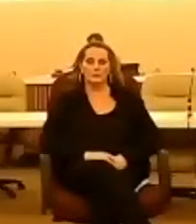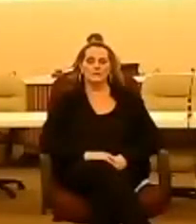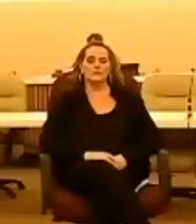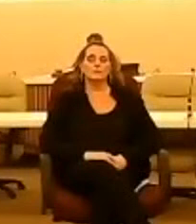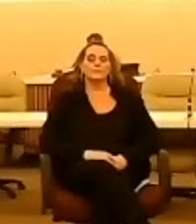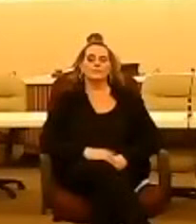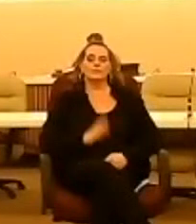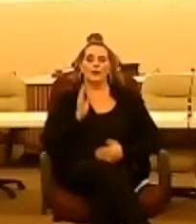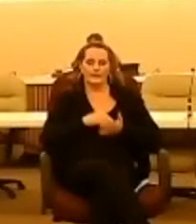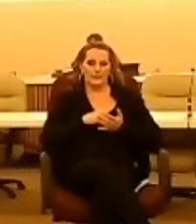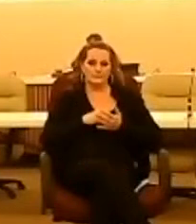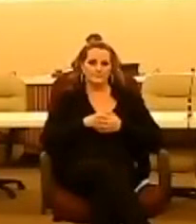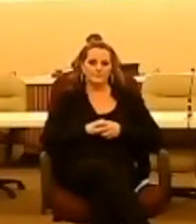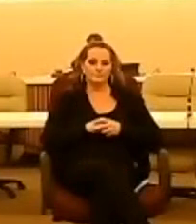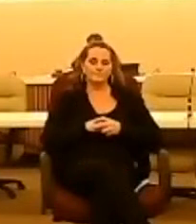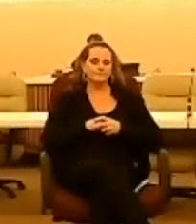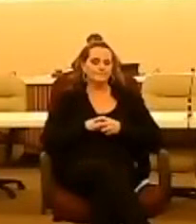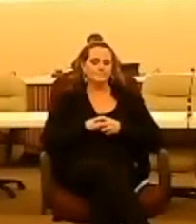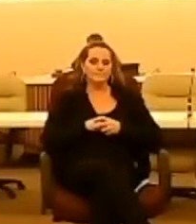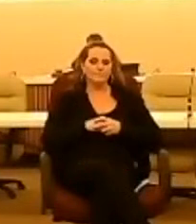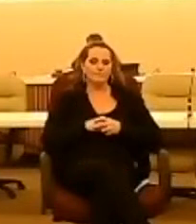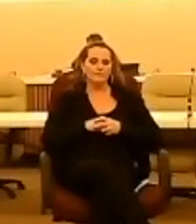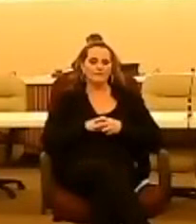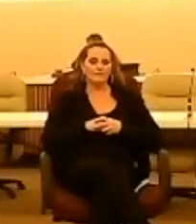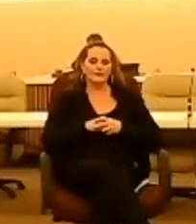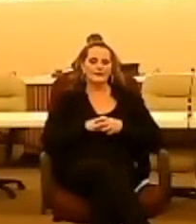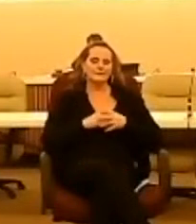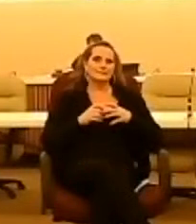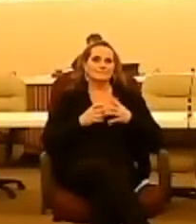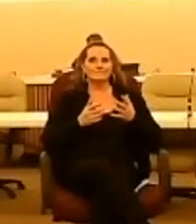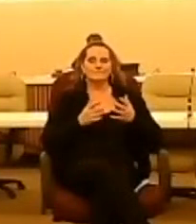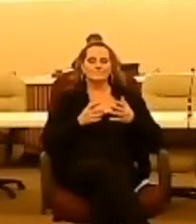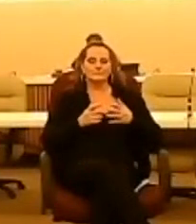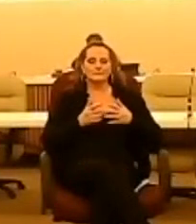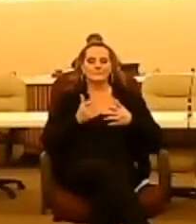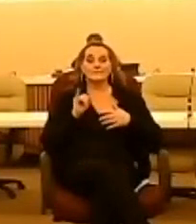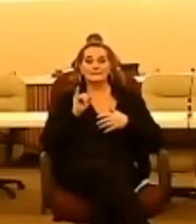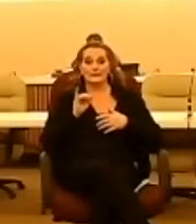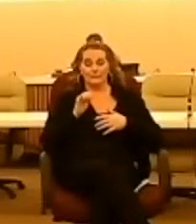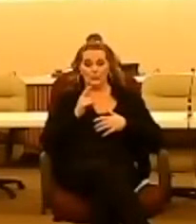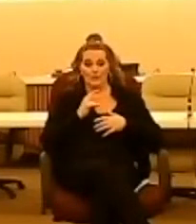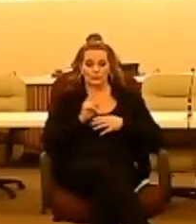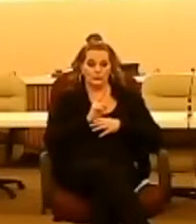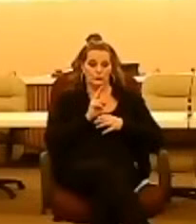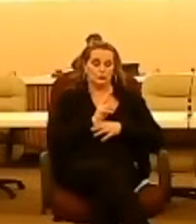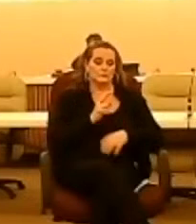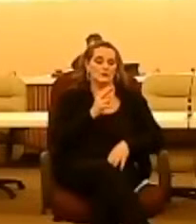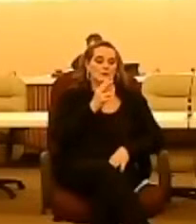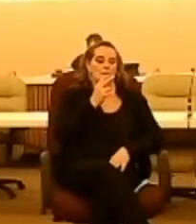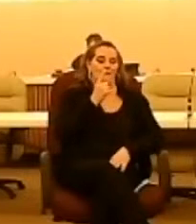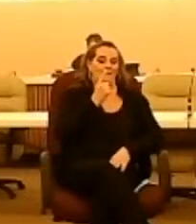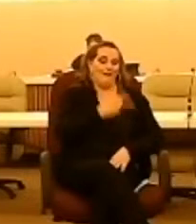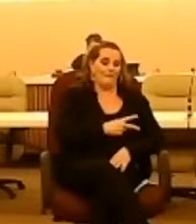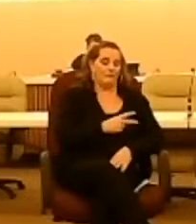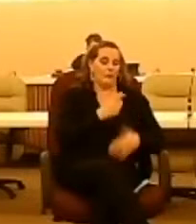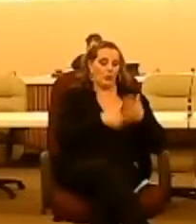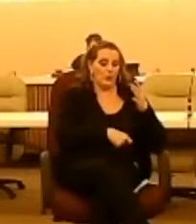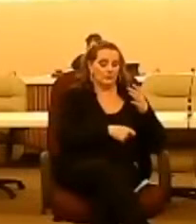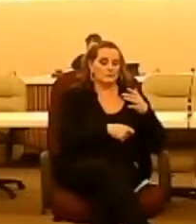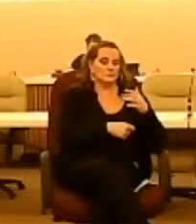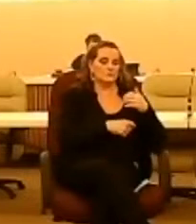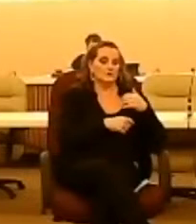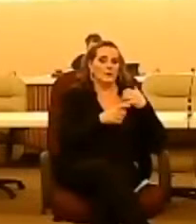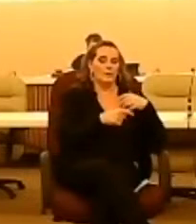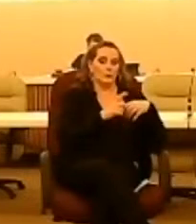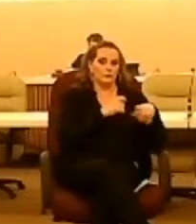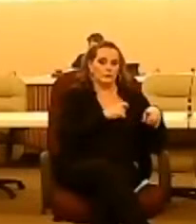again, if you look at it, it's not quite half, but just to use it, half of the cost of those current homes, half is being